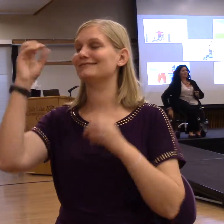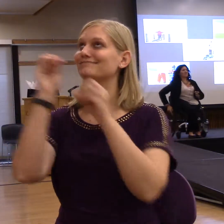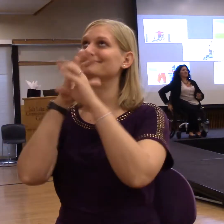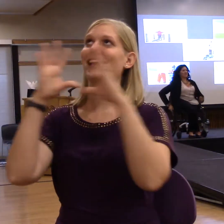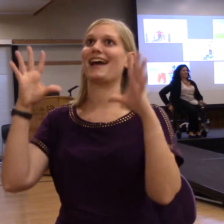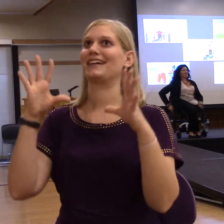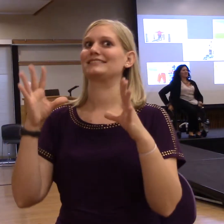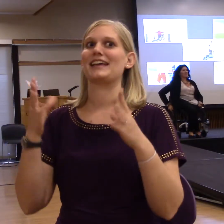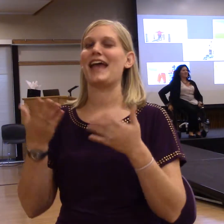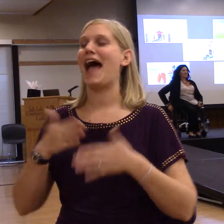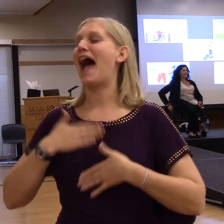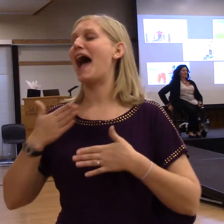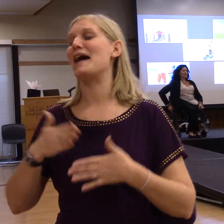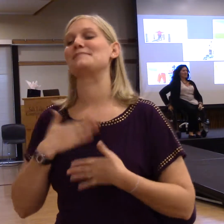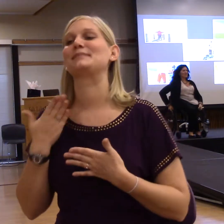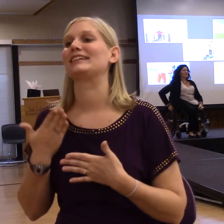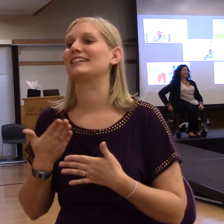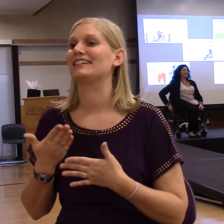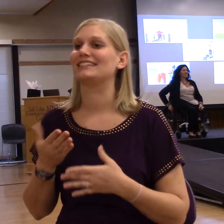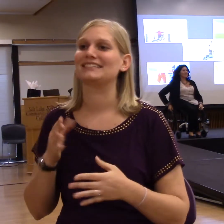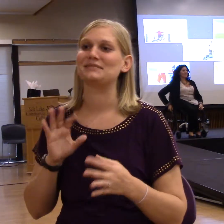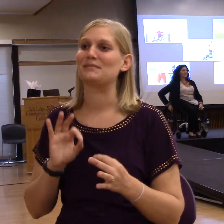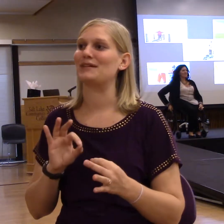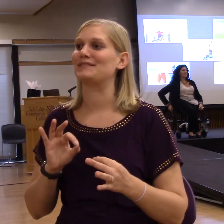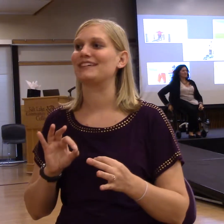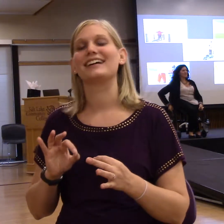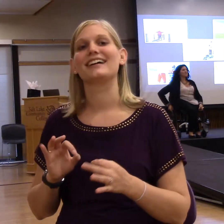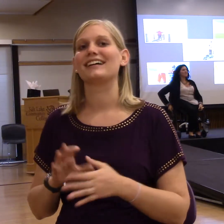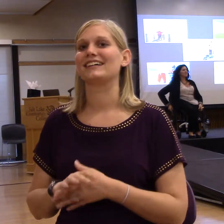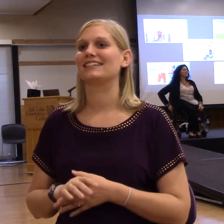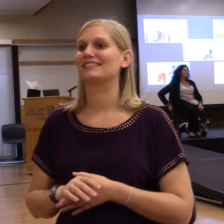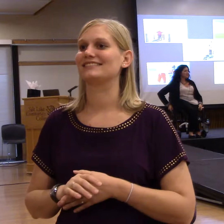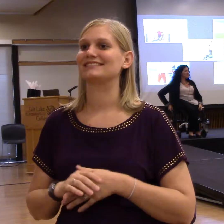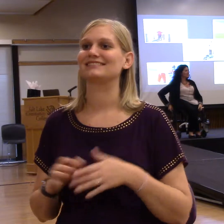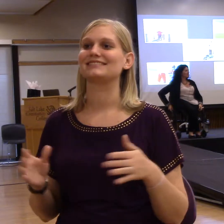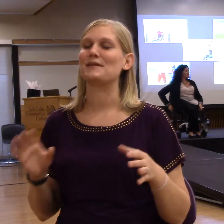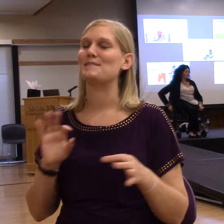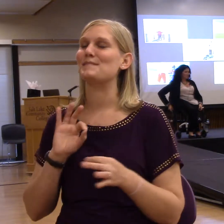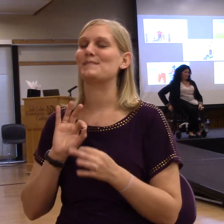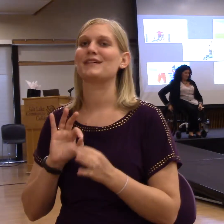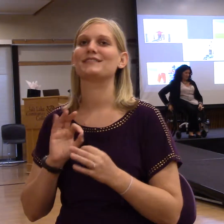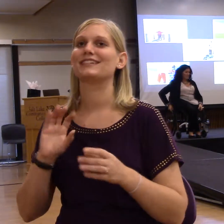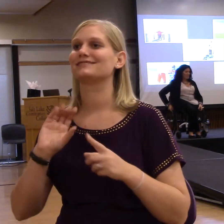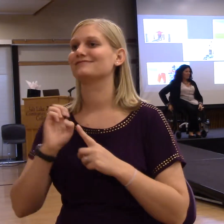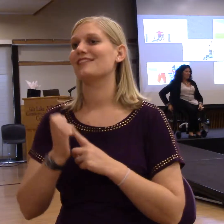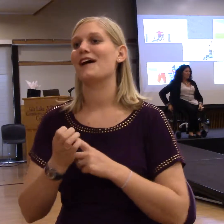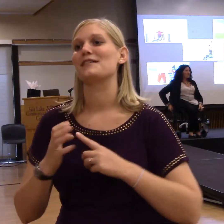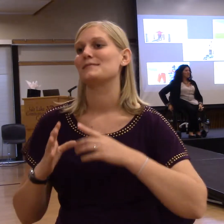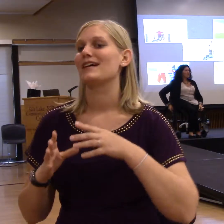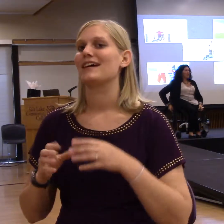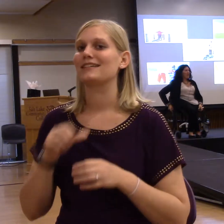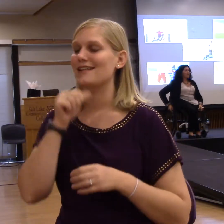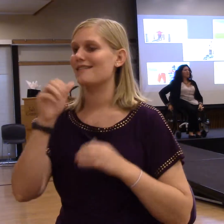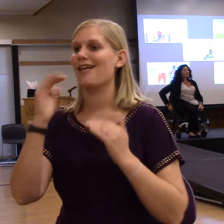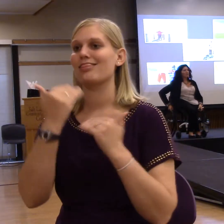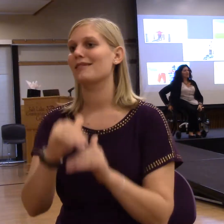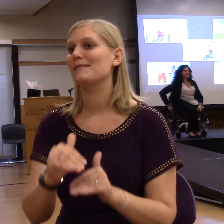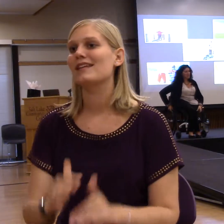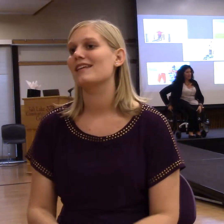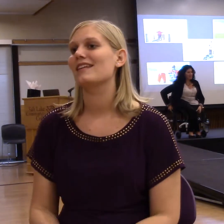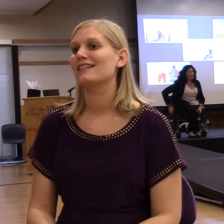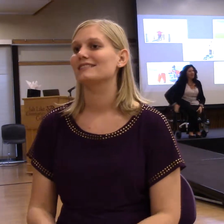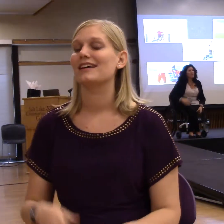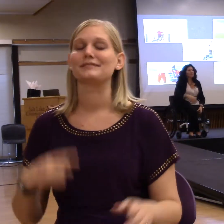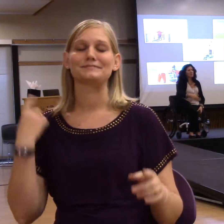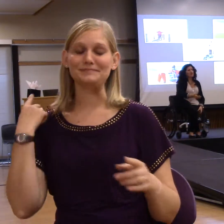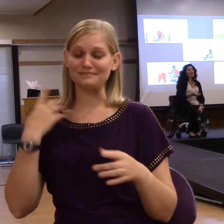if they're in this serene environment where they're not limited. So they're happy when they're in a